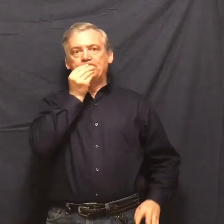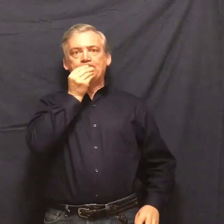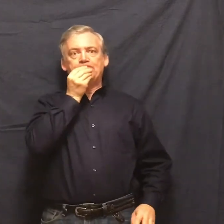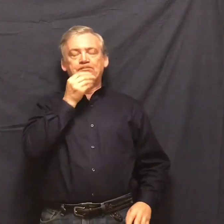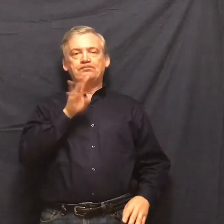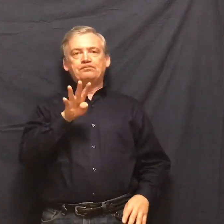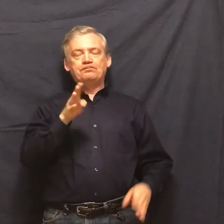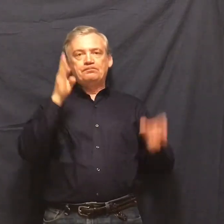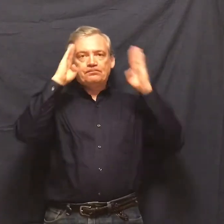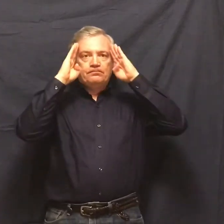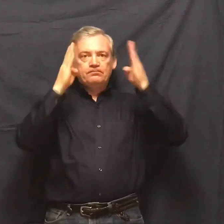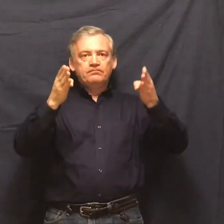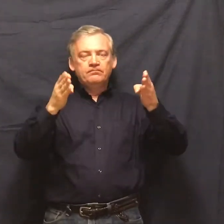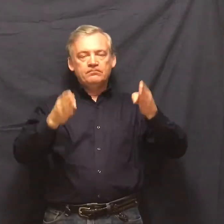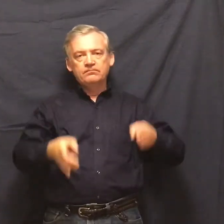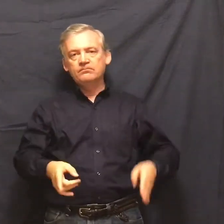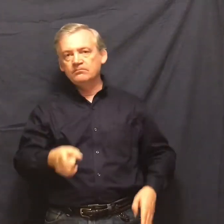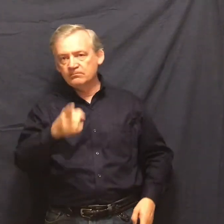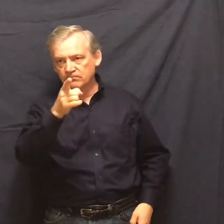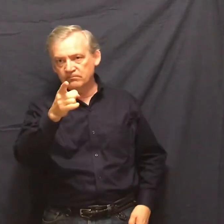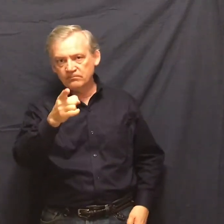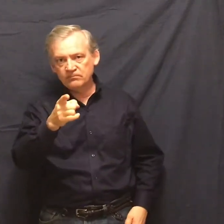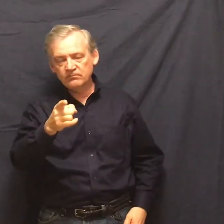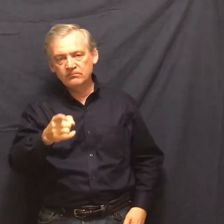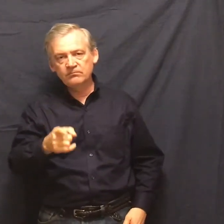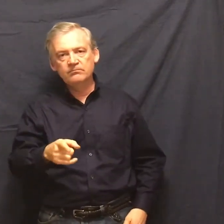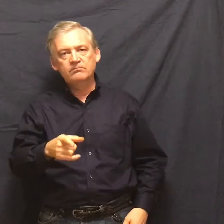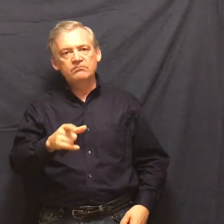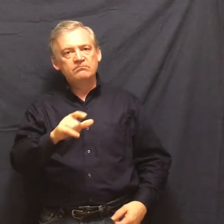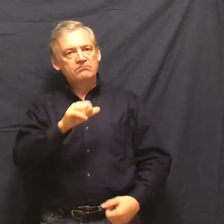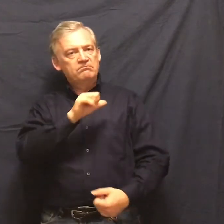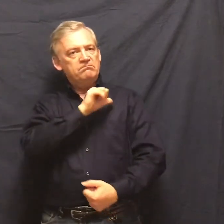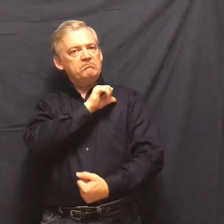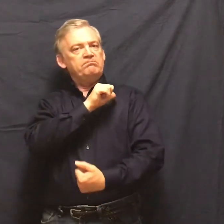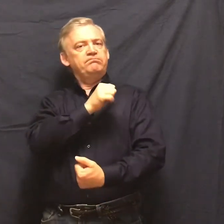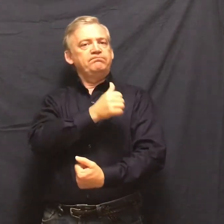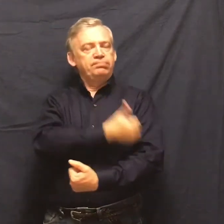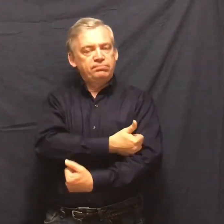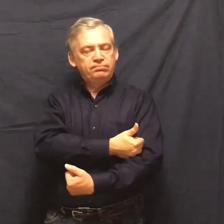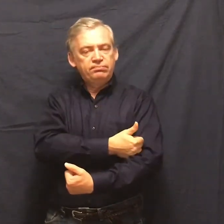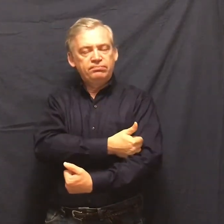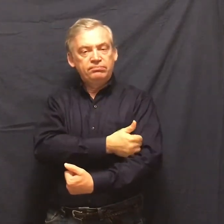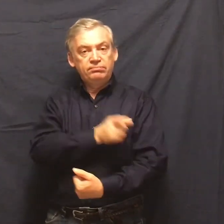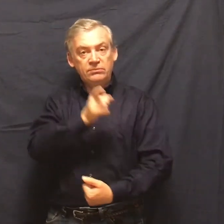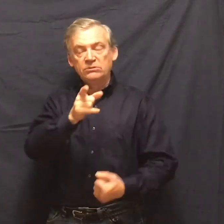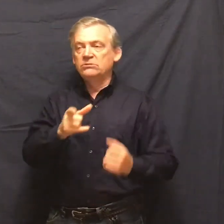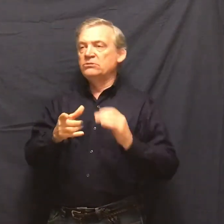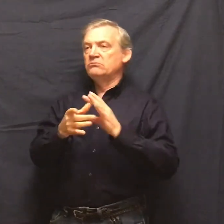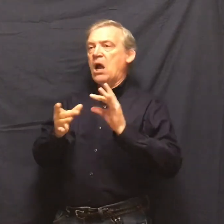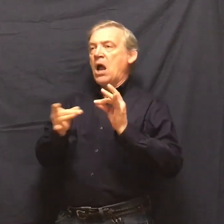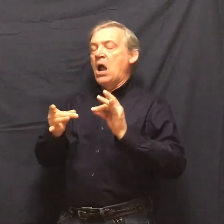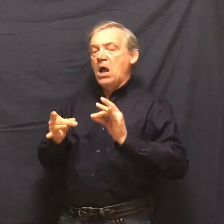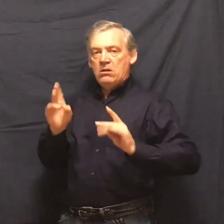His authority was so great that his word was taken on any subject, be it politics or love.